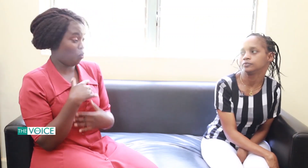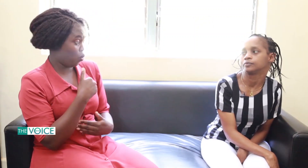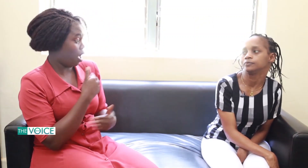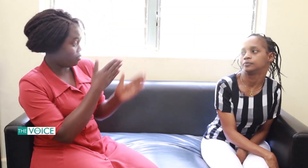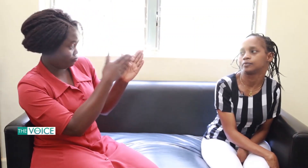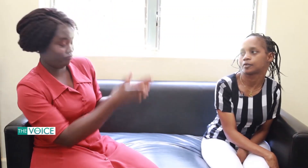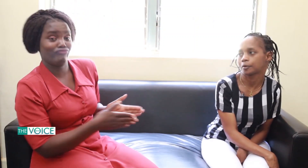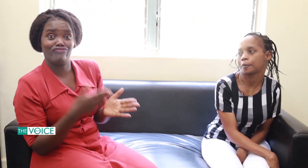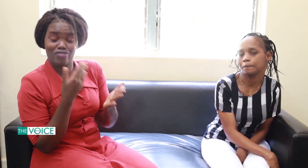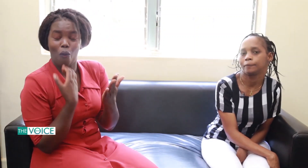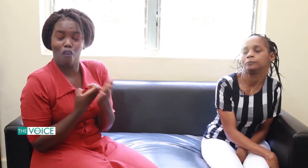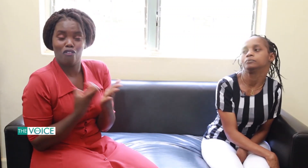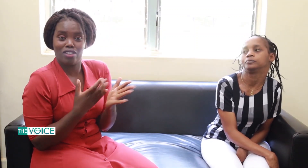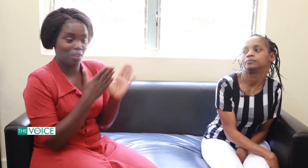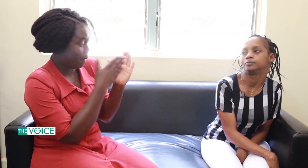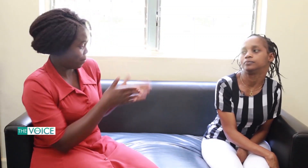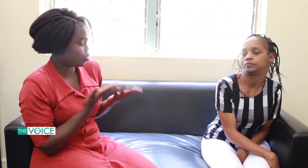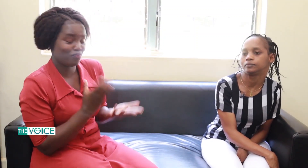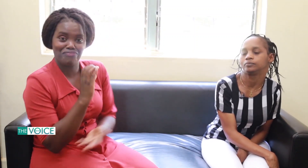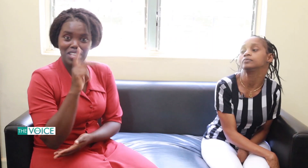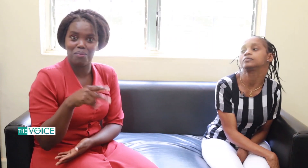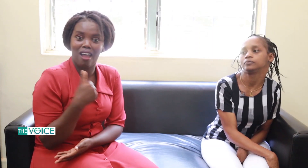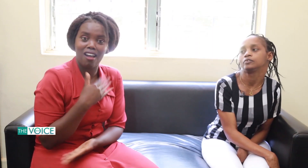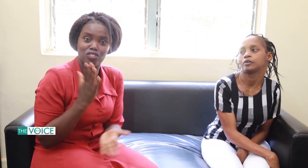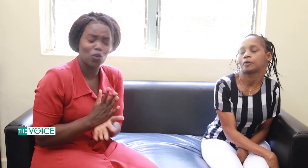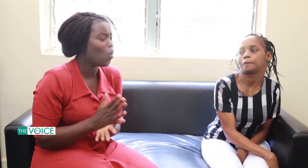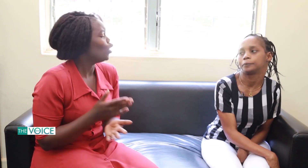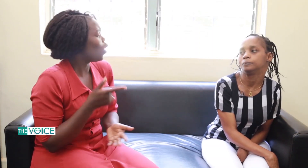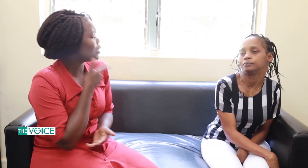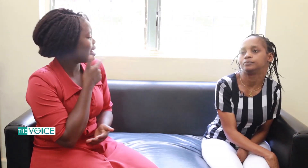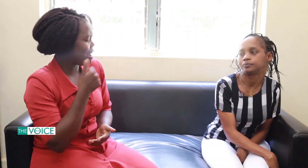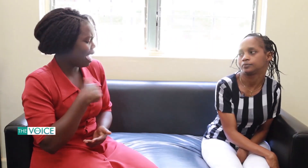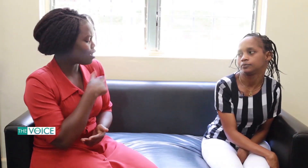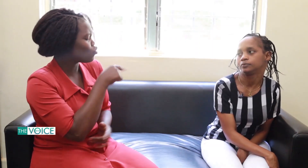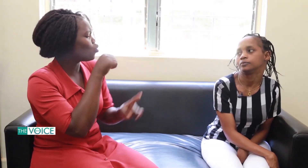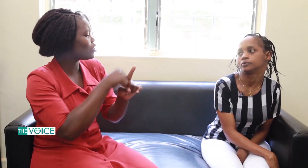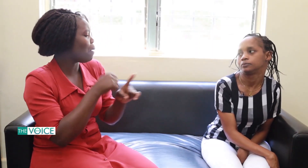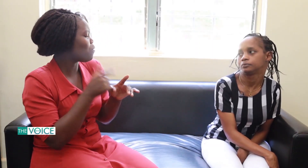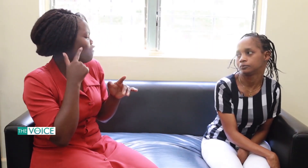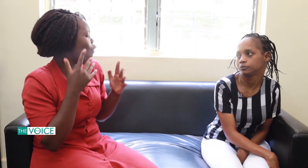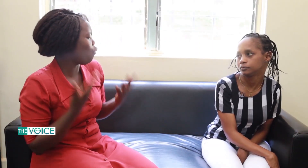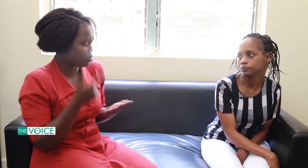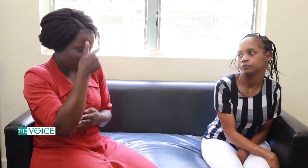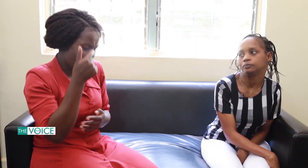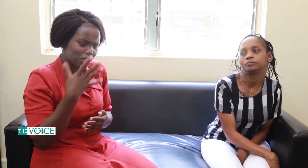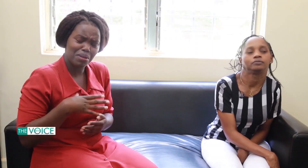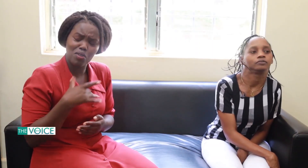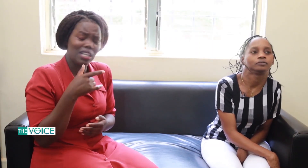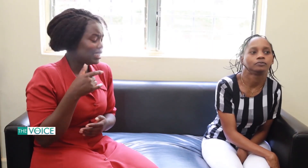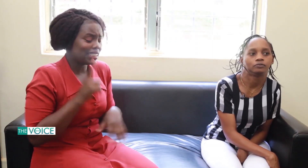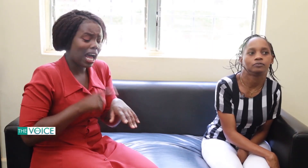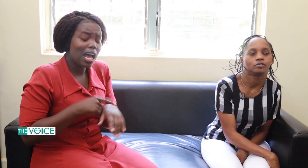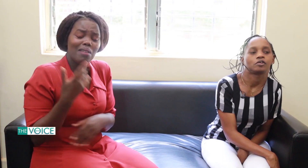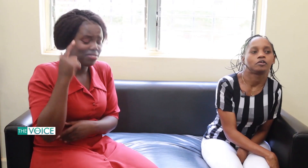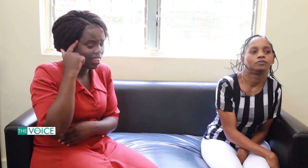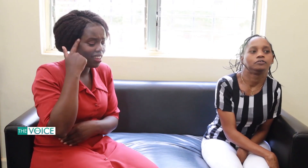But now you have seen, we have a person, that is an evidence that we have. Tell us, what do you champion